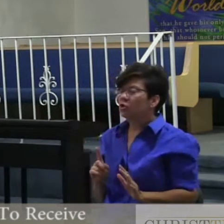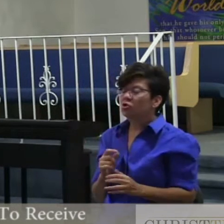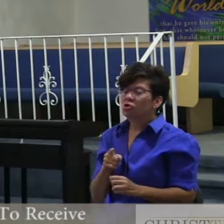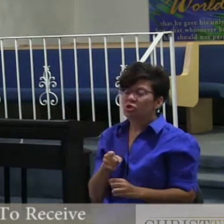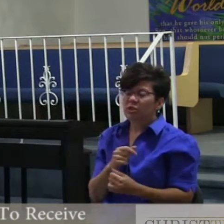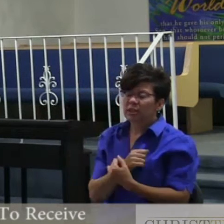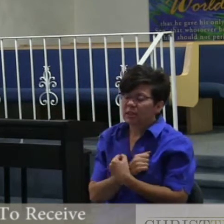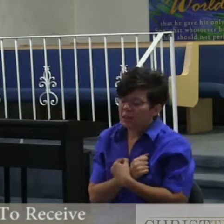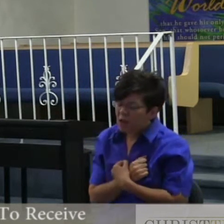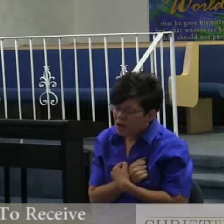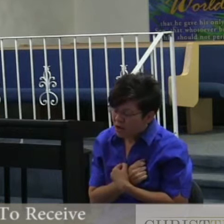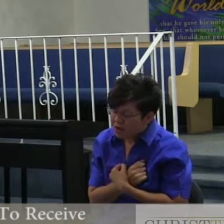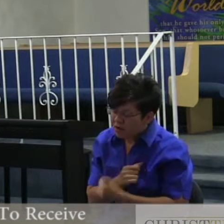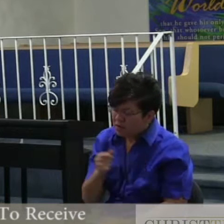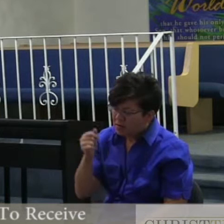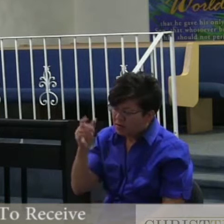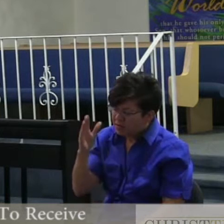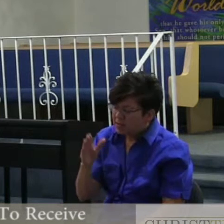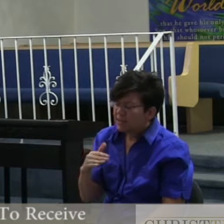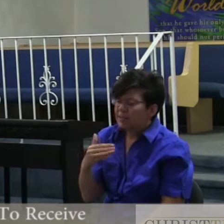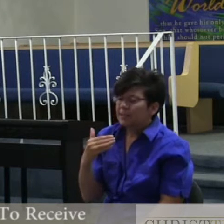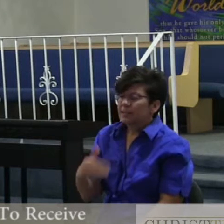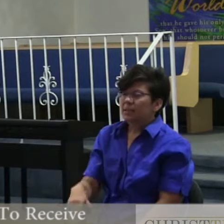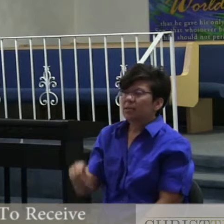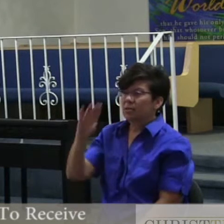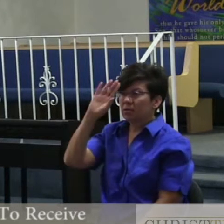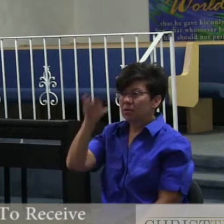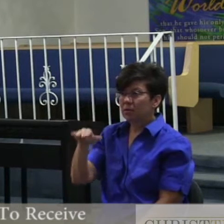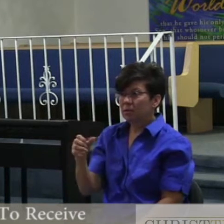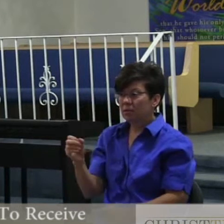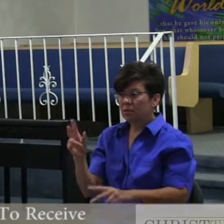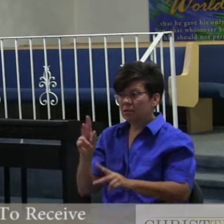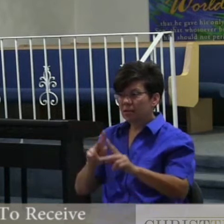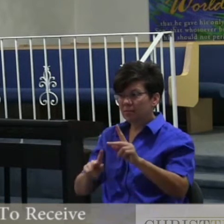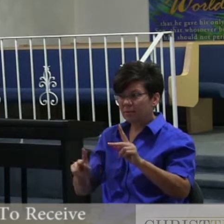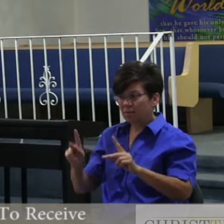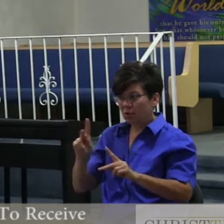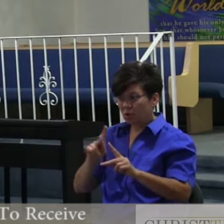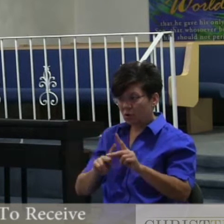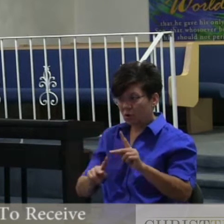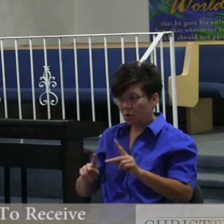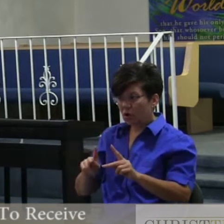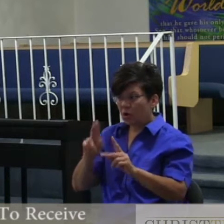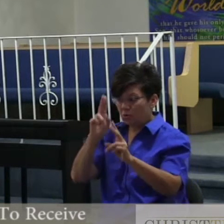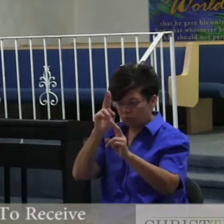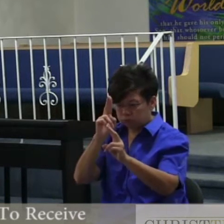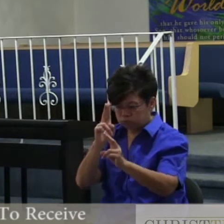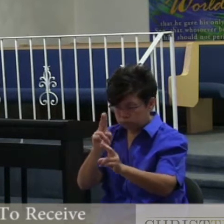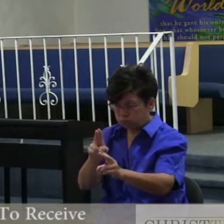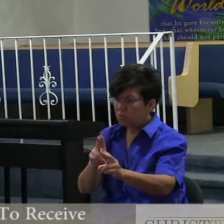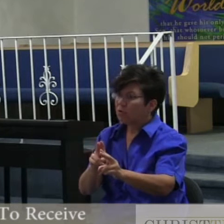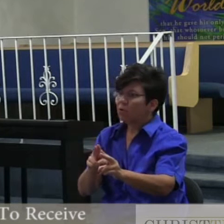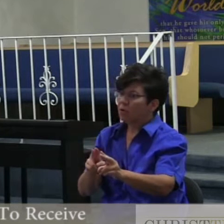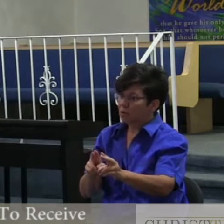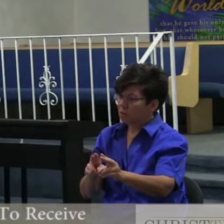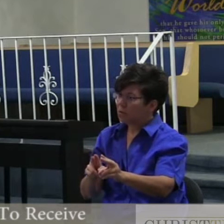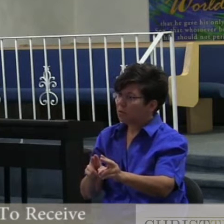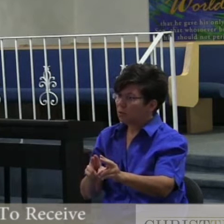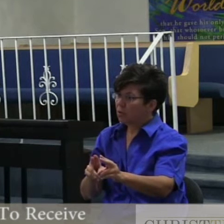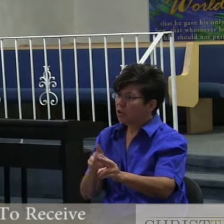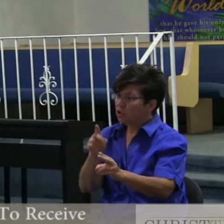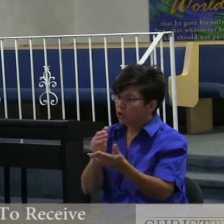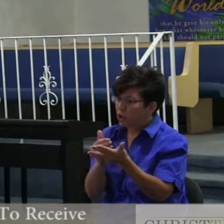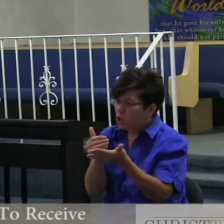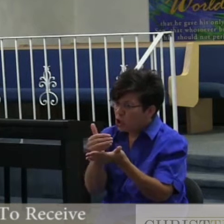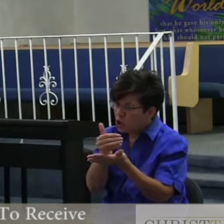God. And did you know a lot of people have so much respect for her? She